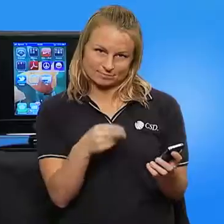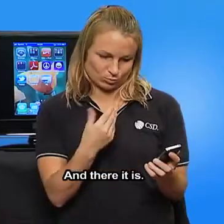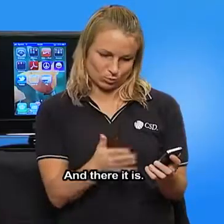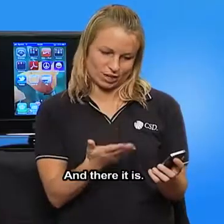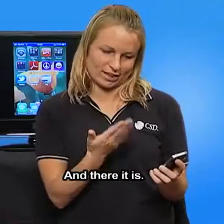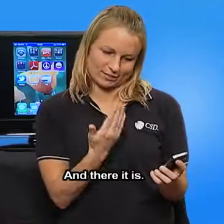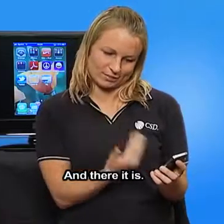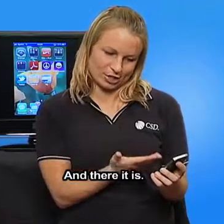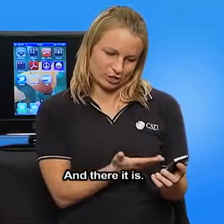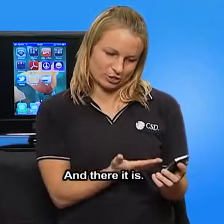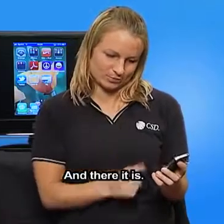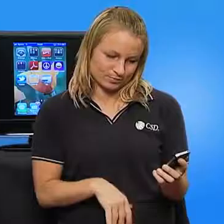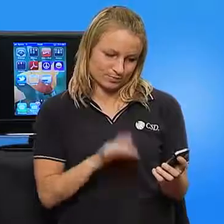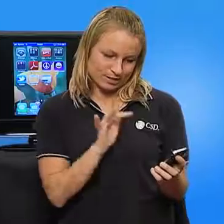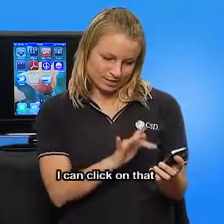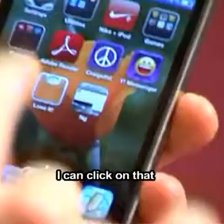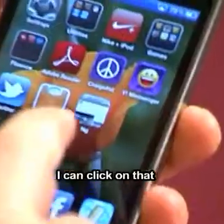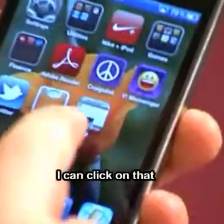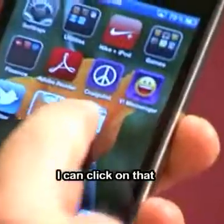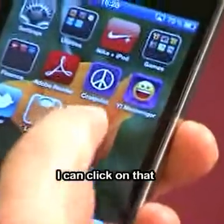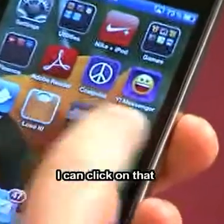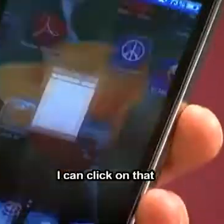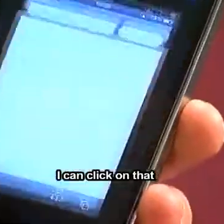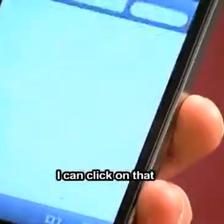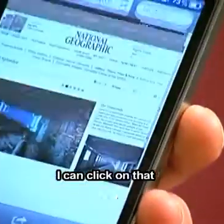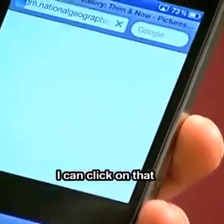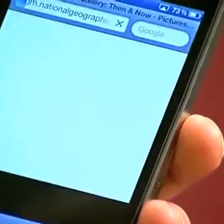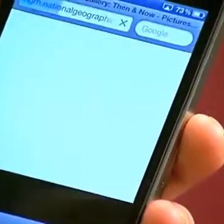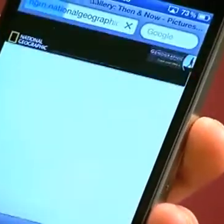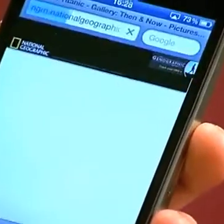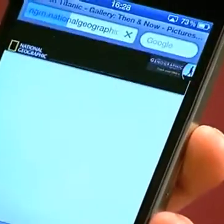And there it is. I can click on that,